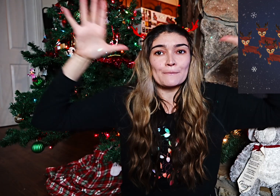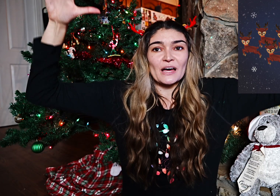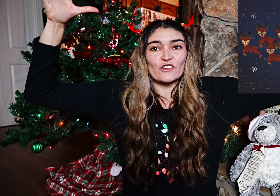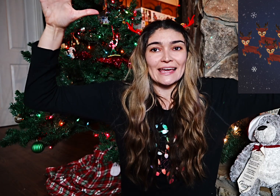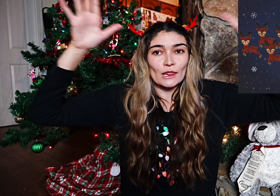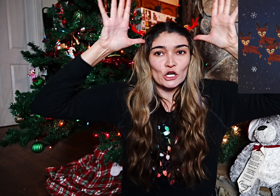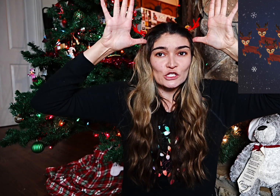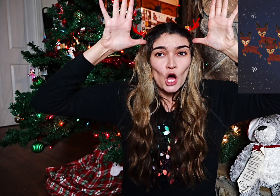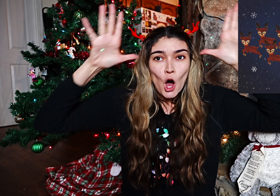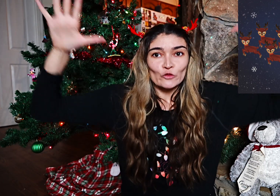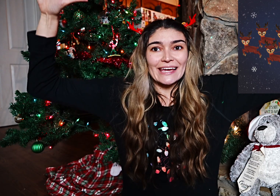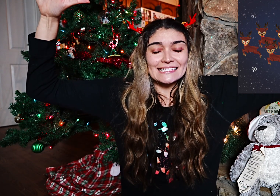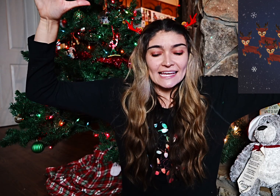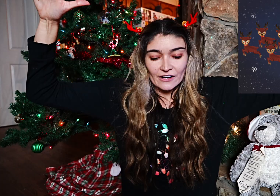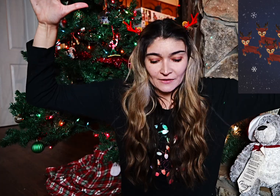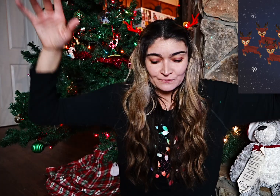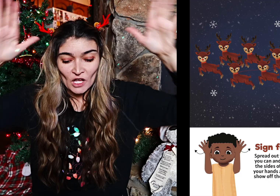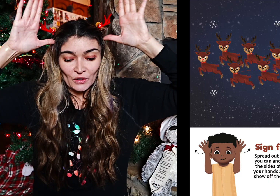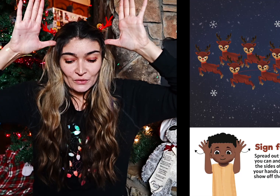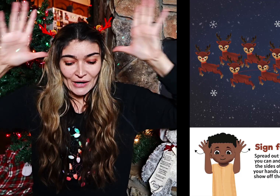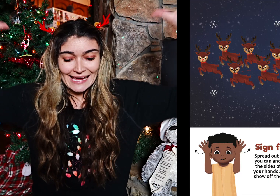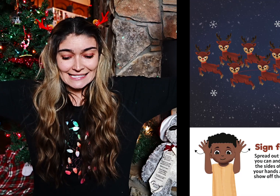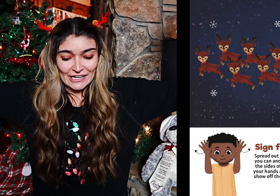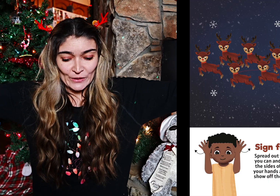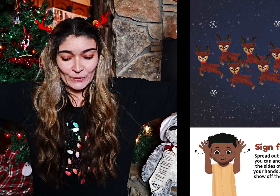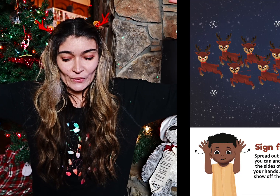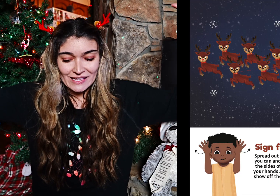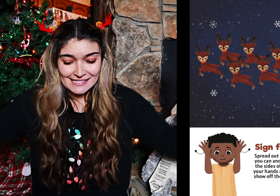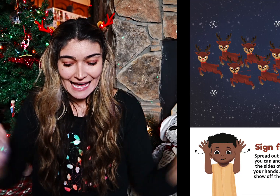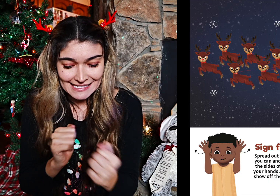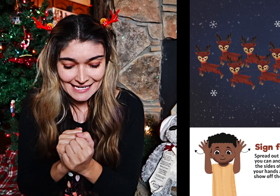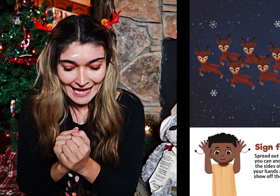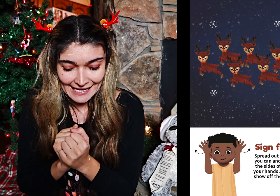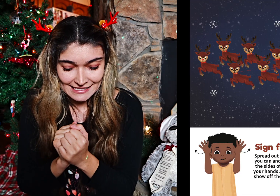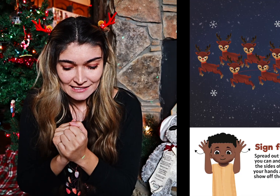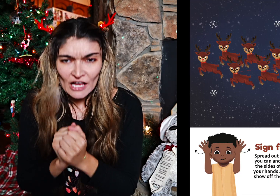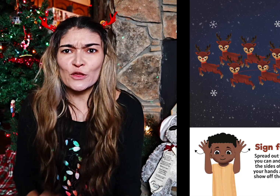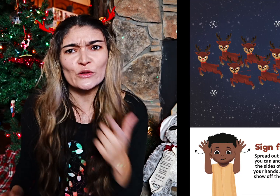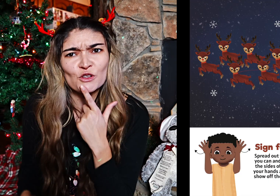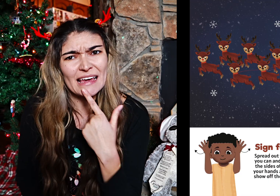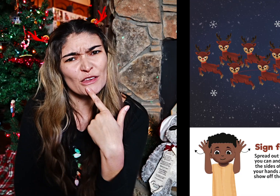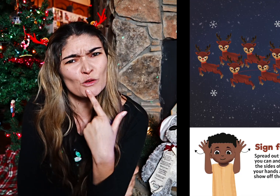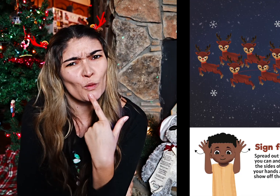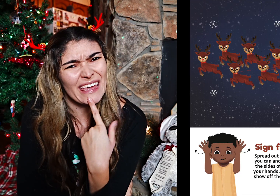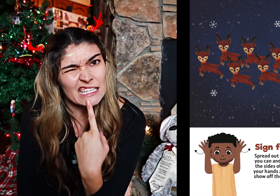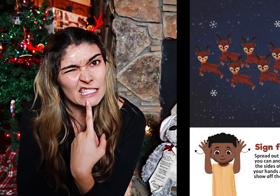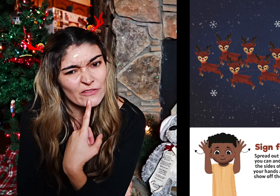of your antlers. Reindeer. Reindeer pull the sled tonight. Do they use wings to